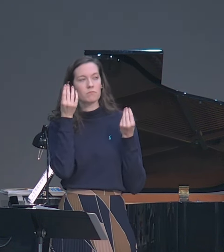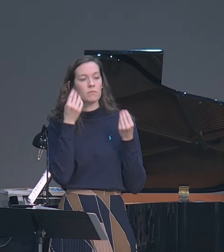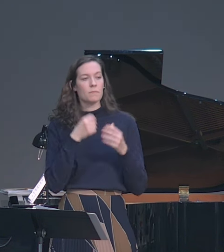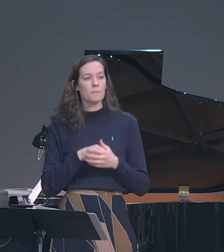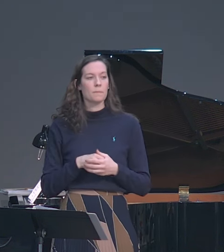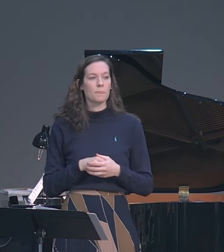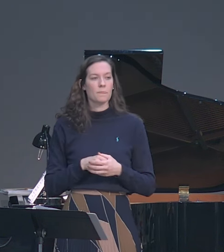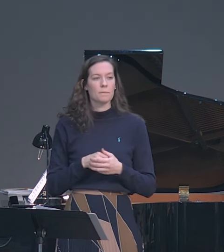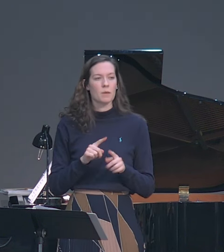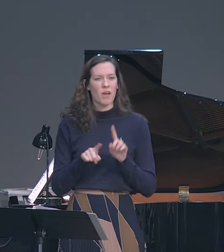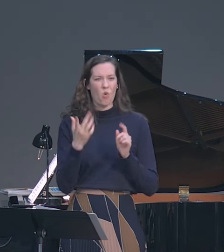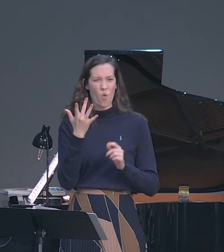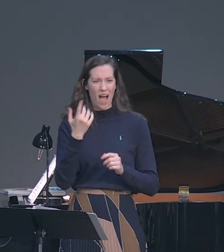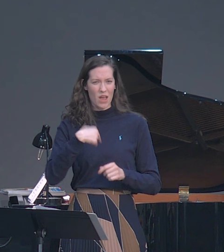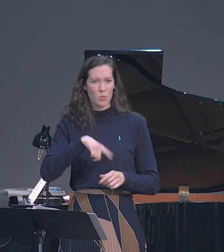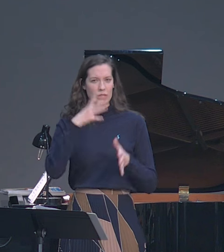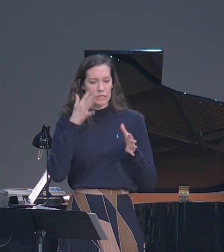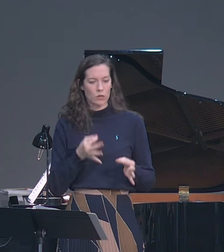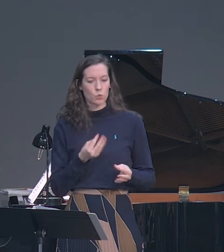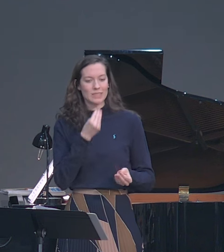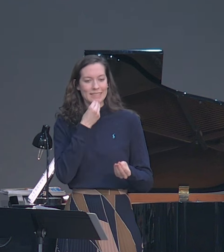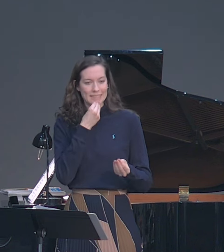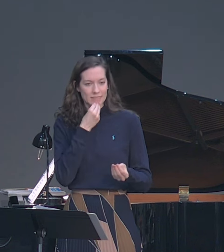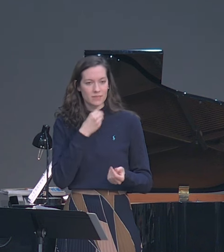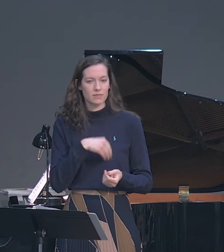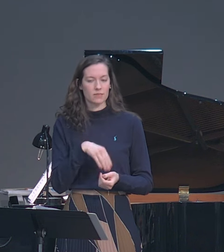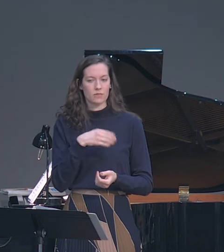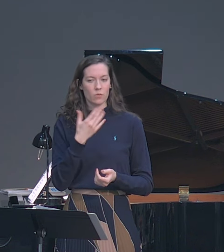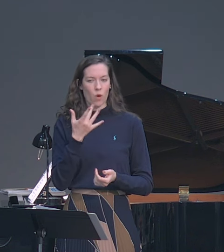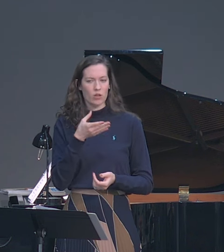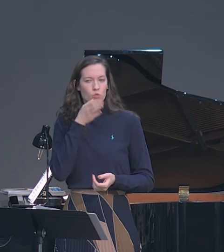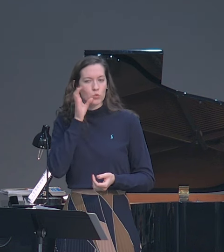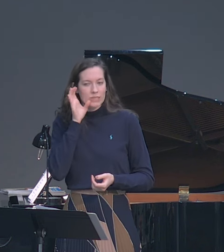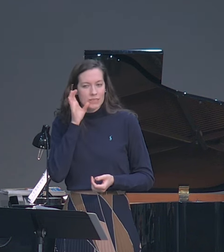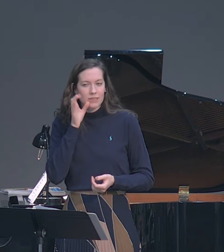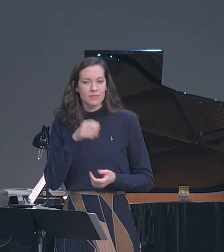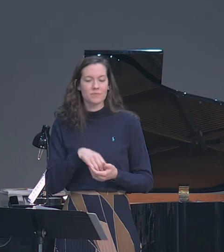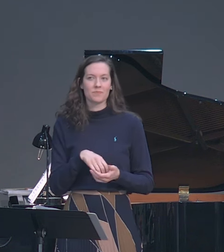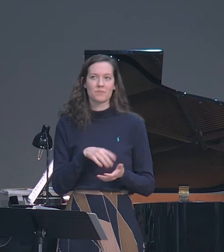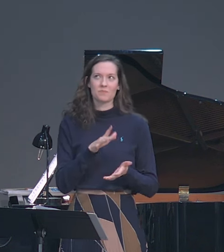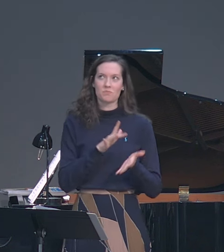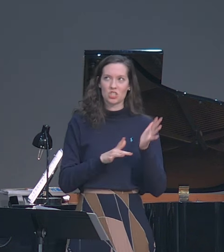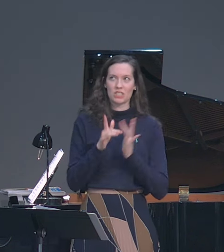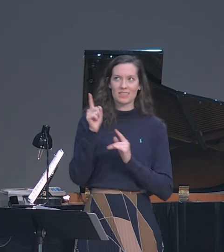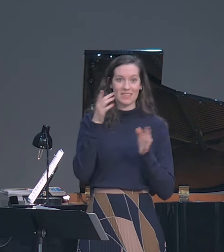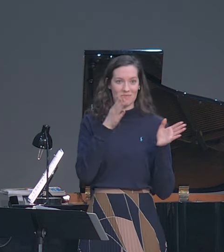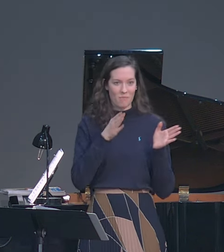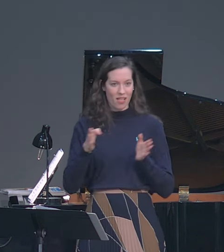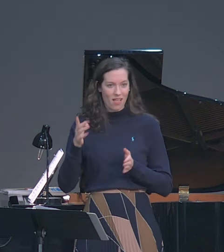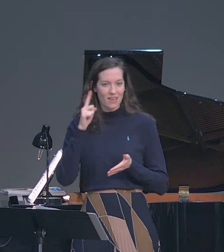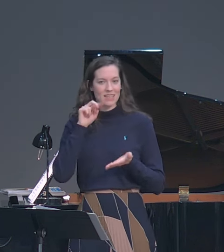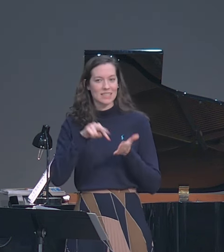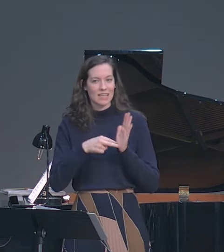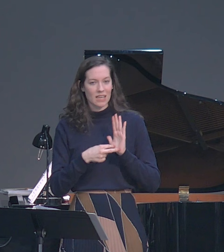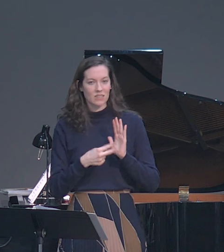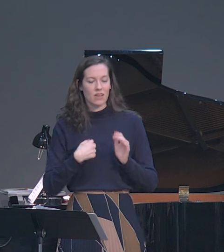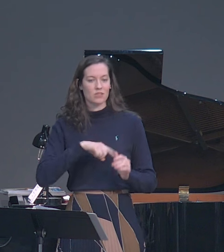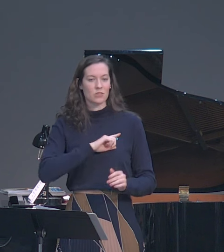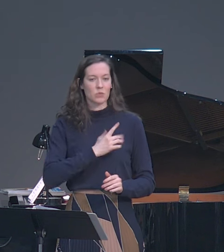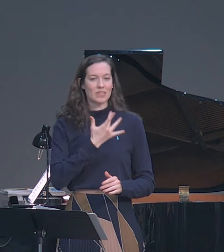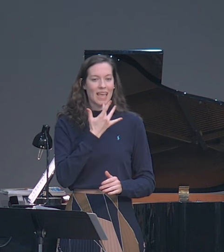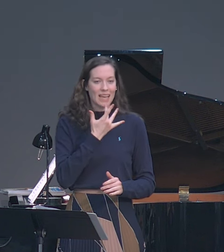why do we eat and drink? Well, it's because Jesus intends for us to taste and